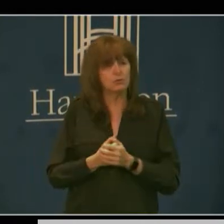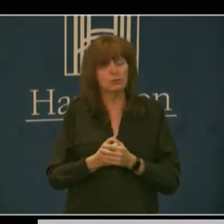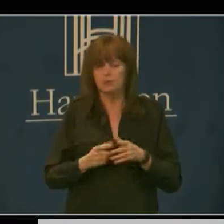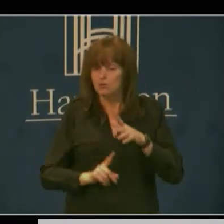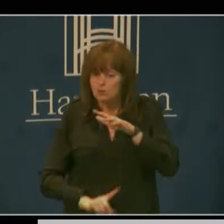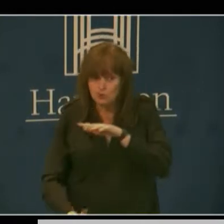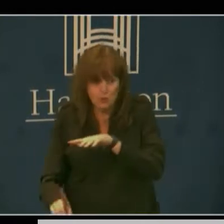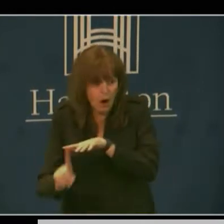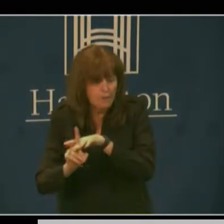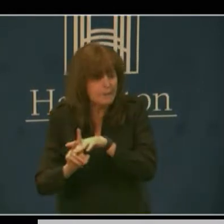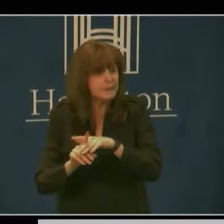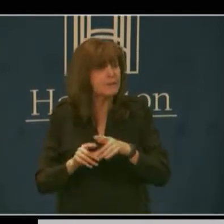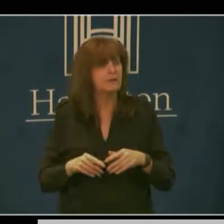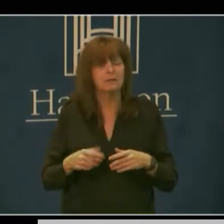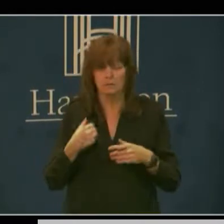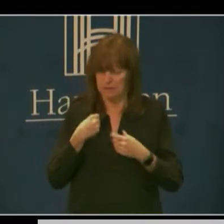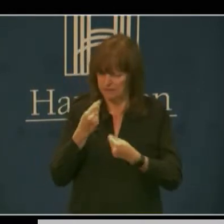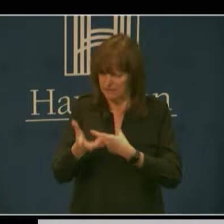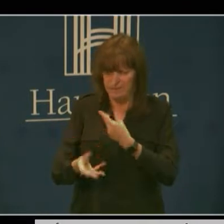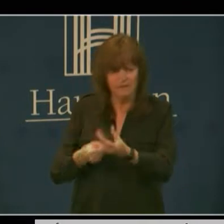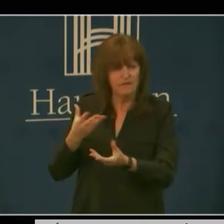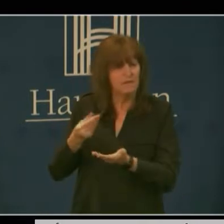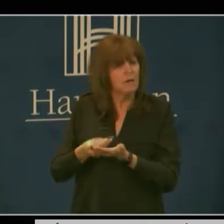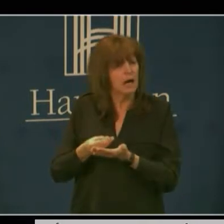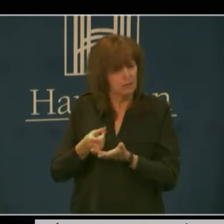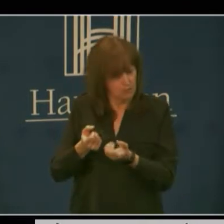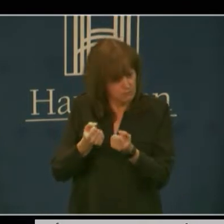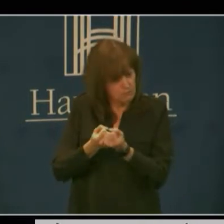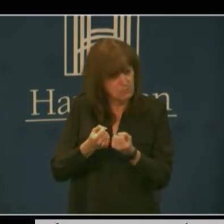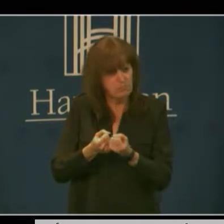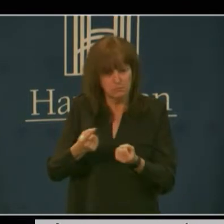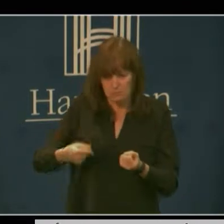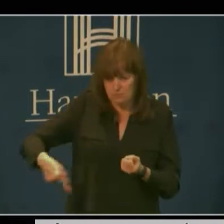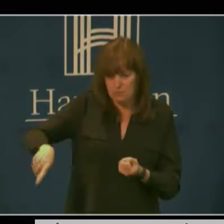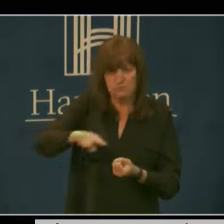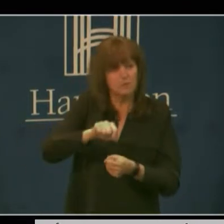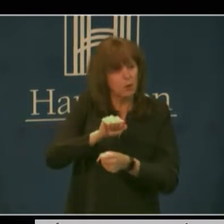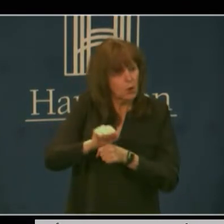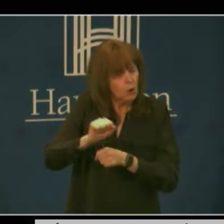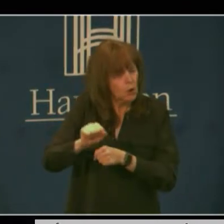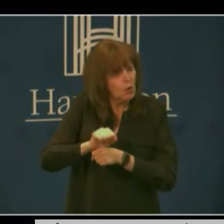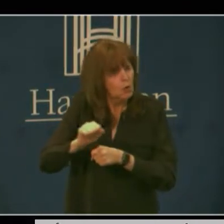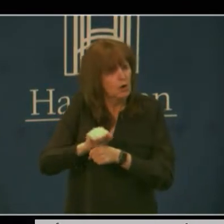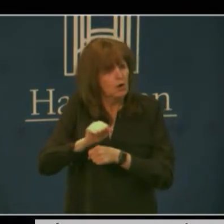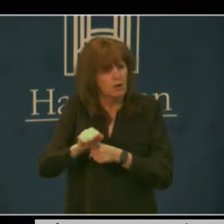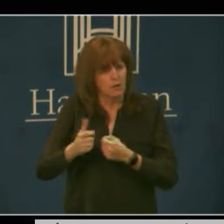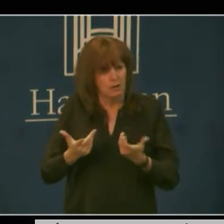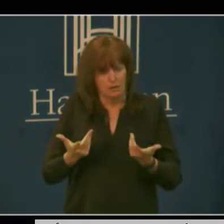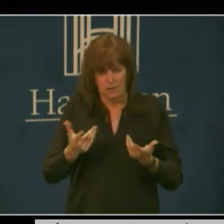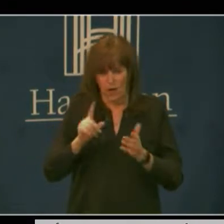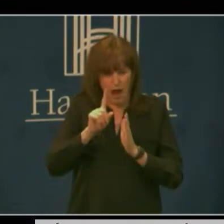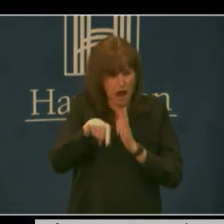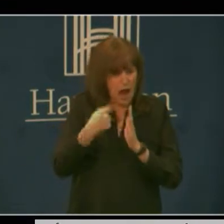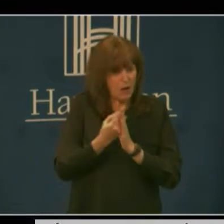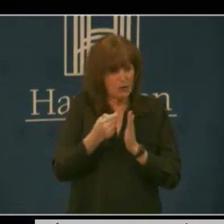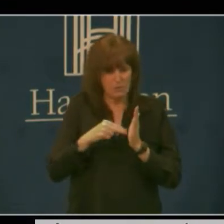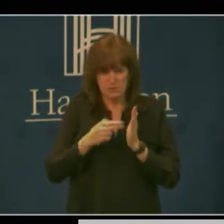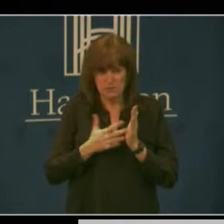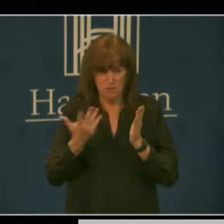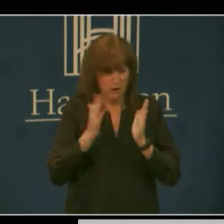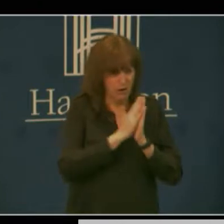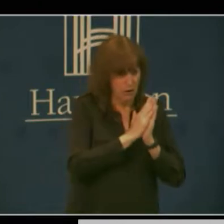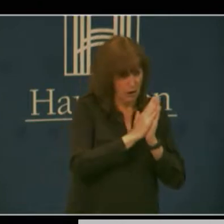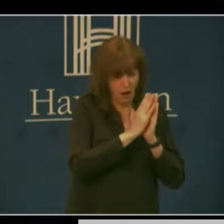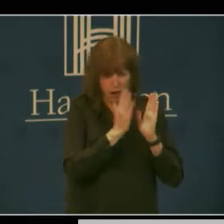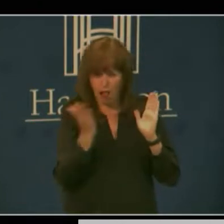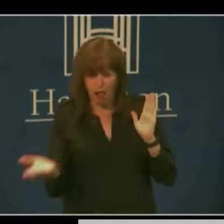in recognition of the incredible work that they are doing and the incredible amounts of hours and overtime hours that their staff are putting in.